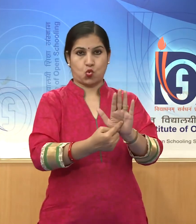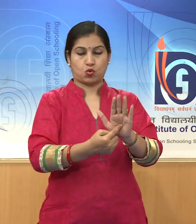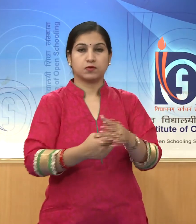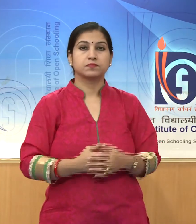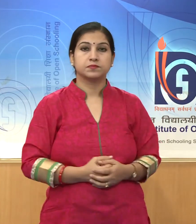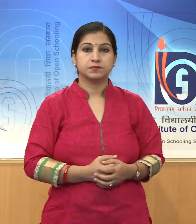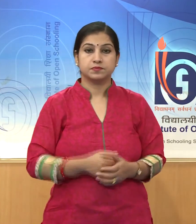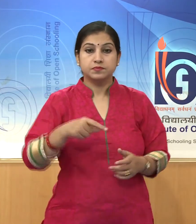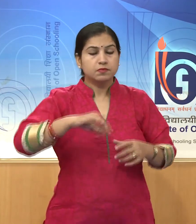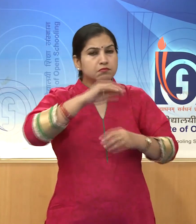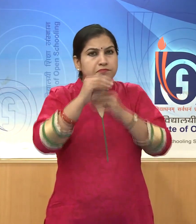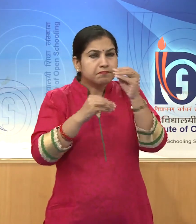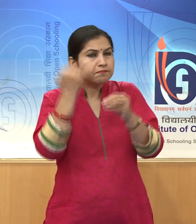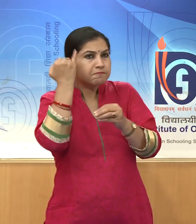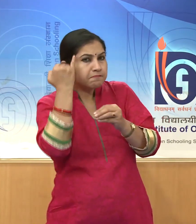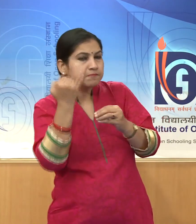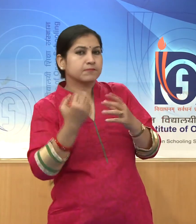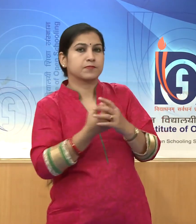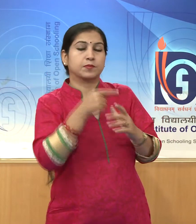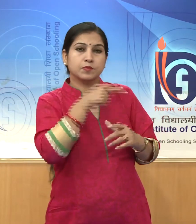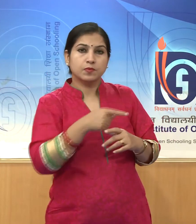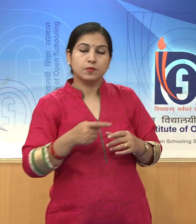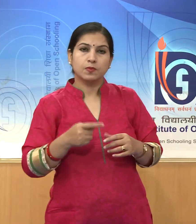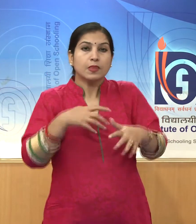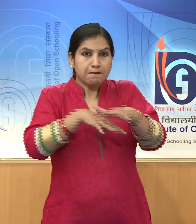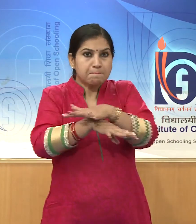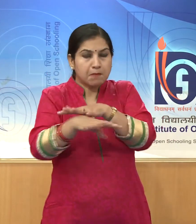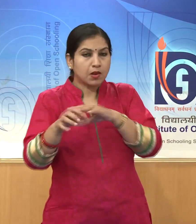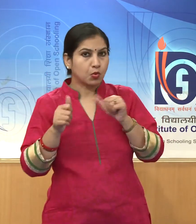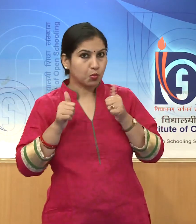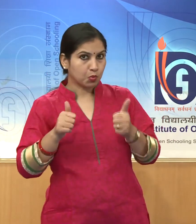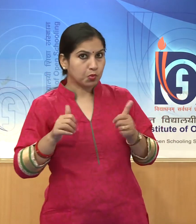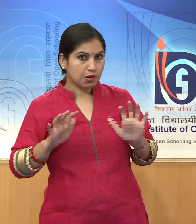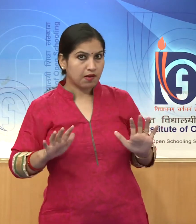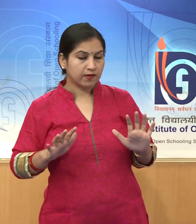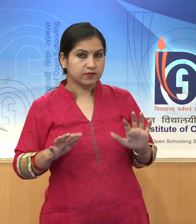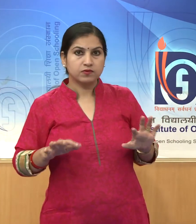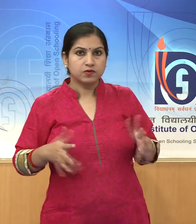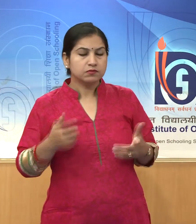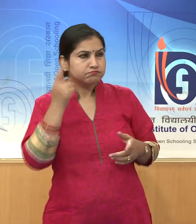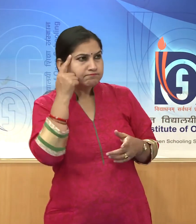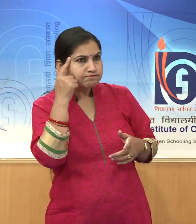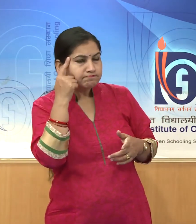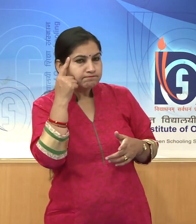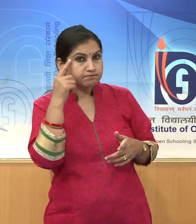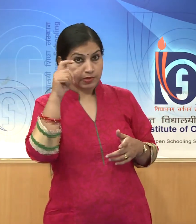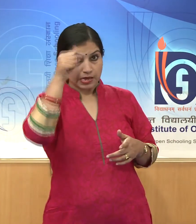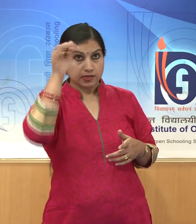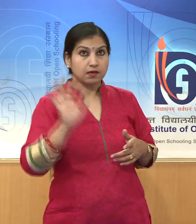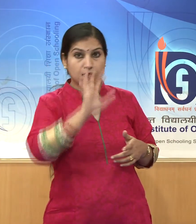The composition is well planned to suit